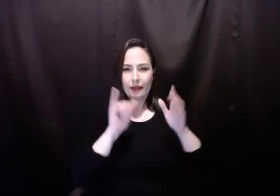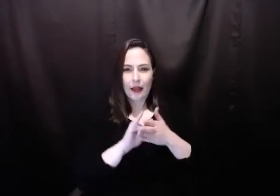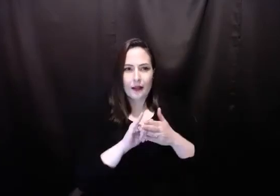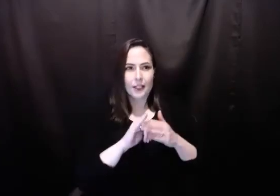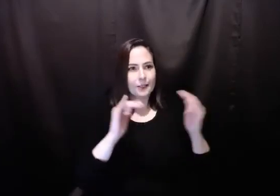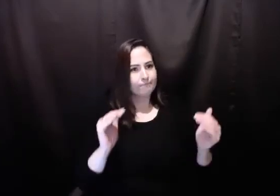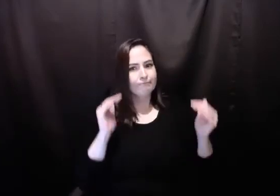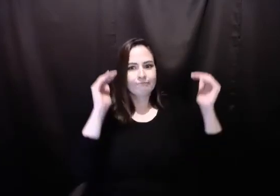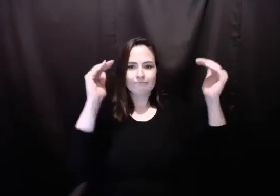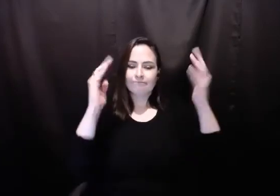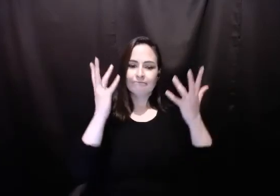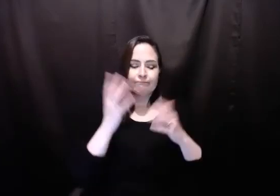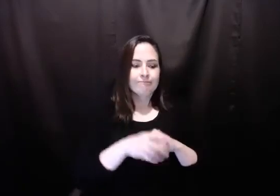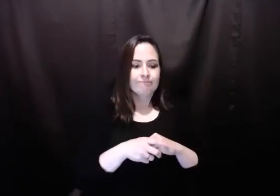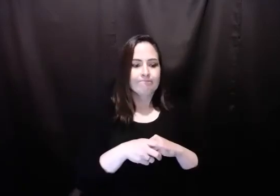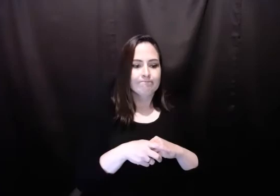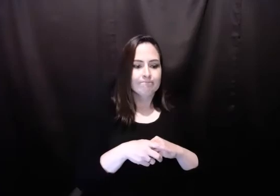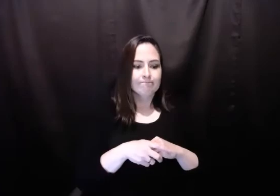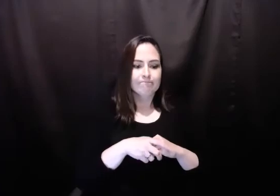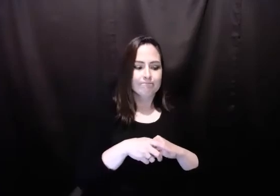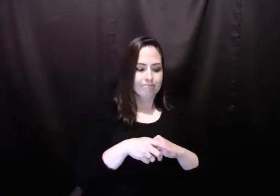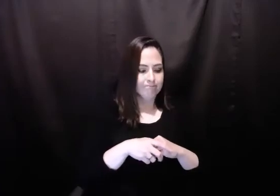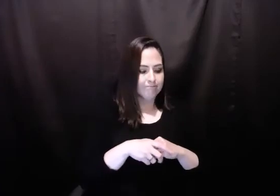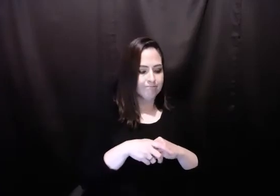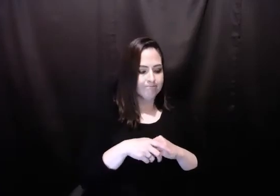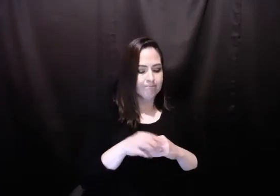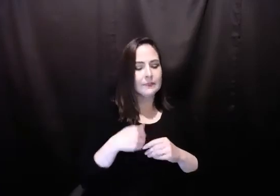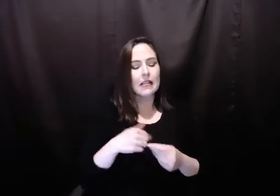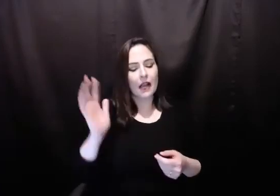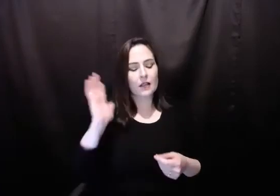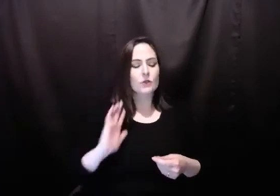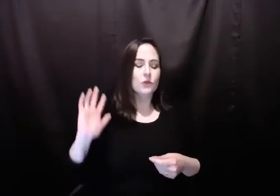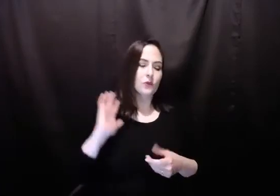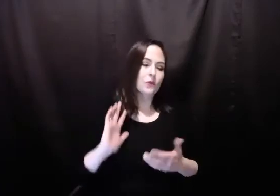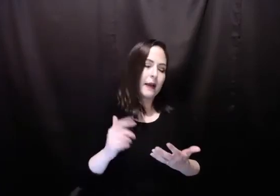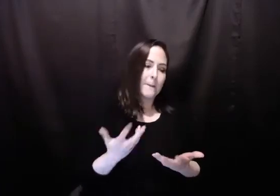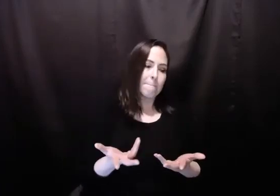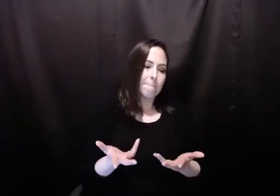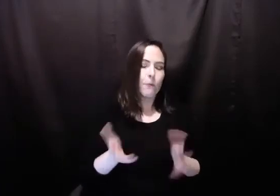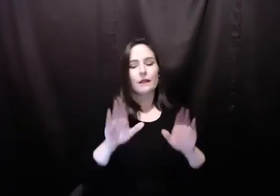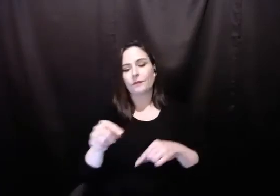I'm going to go back to you, Yvonne. When there are times, like one time you asked me to do a workshop, and I